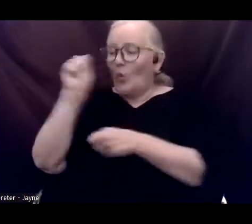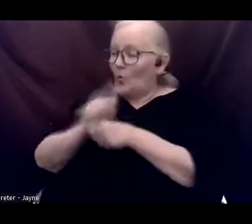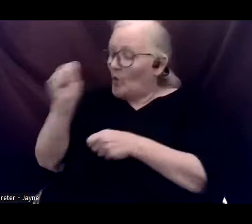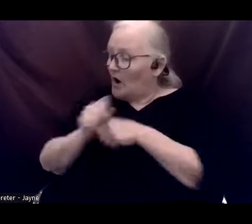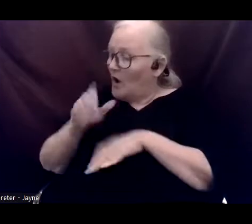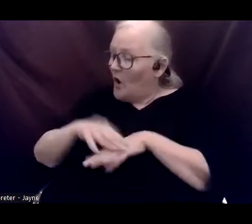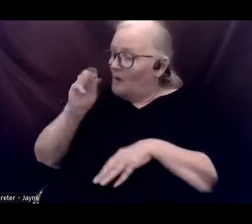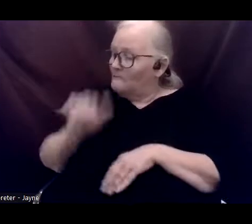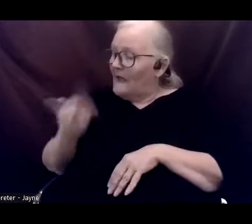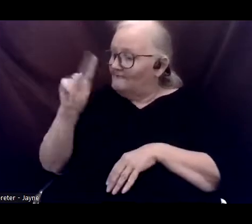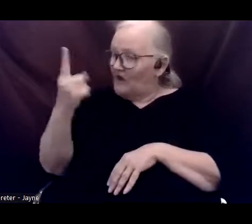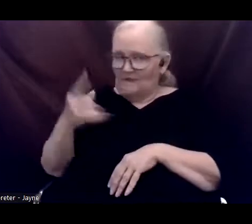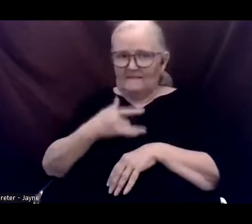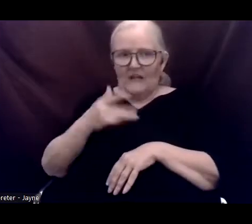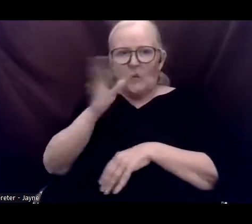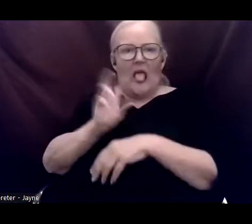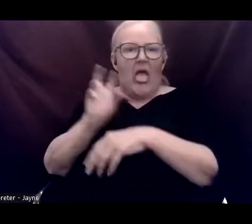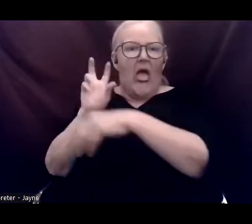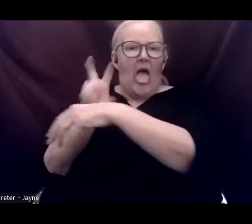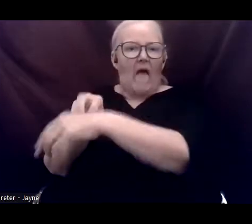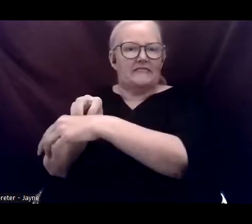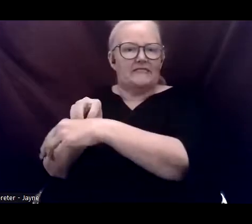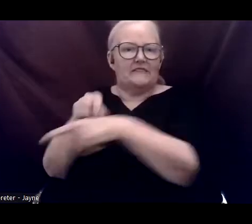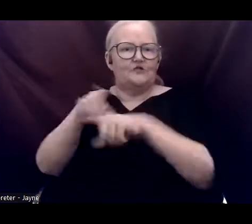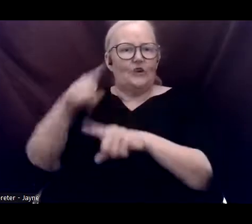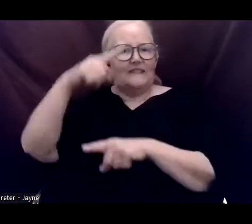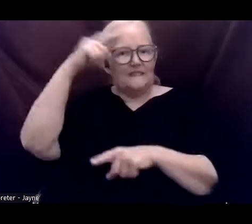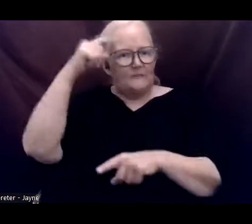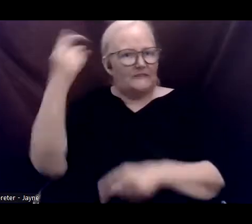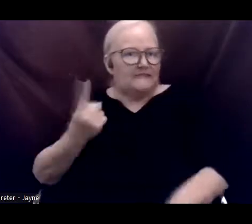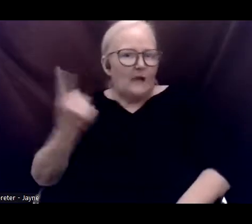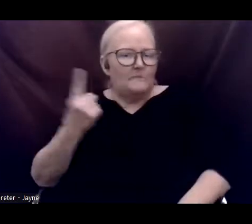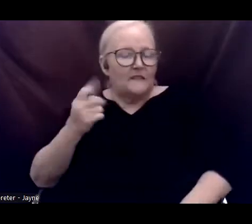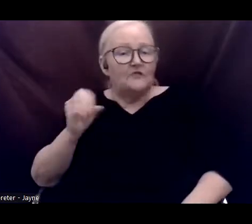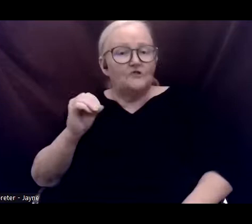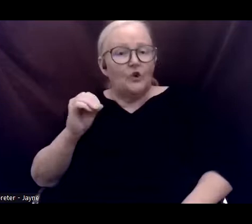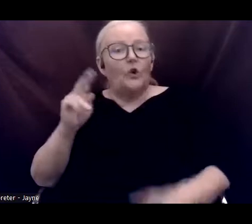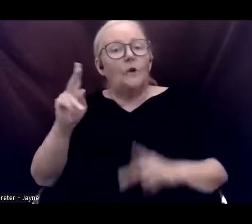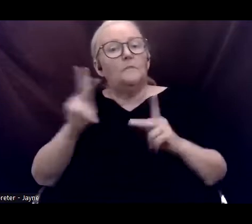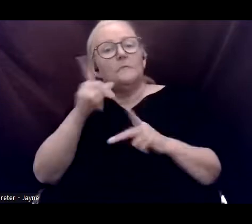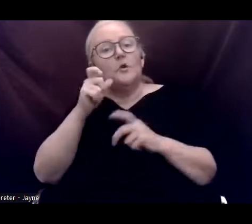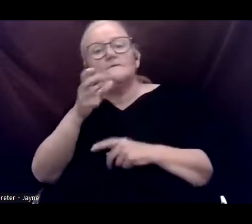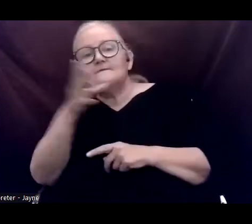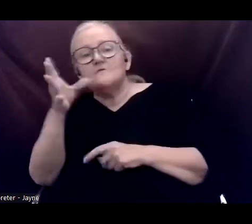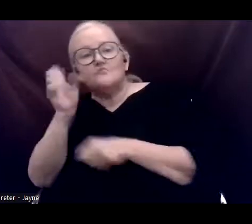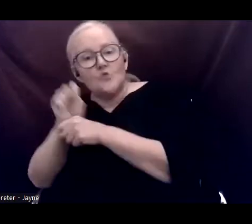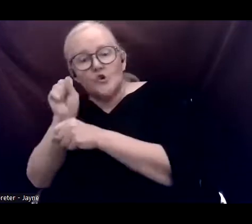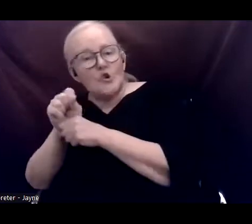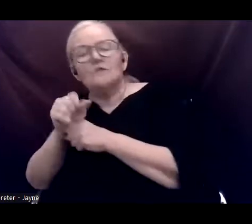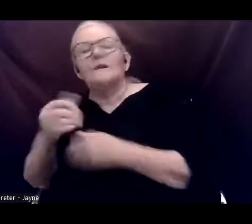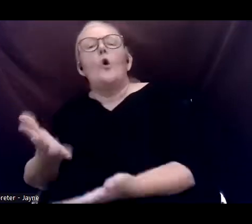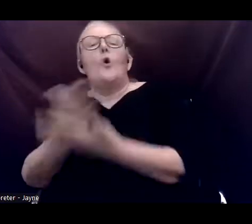believed they will be bitten by a snake over the summer. So people who work in the fields take May 1st